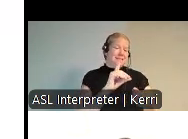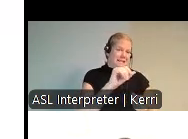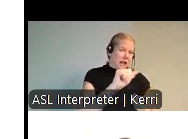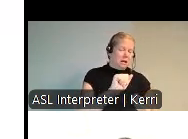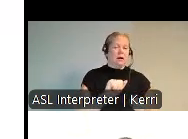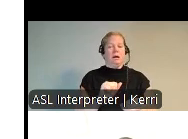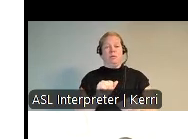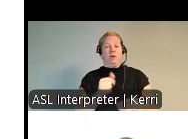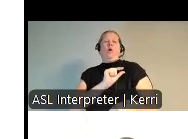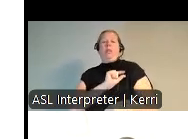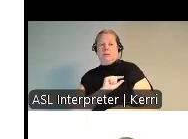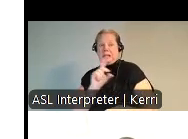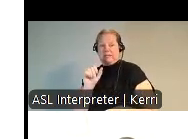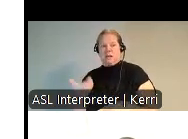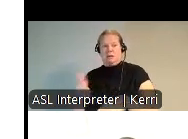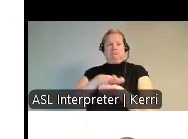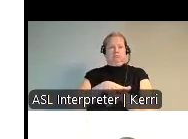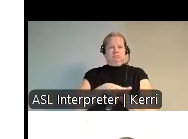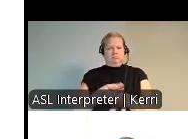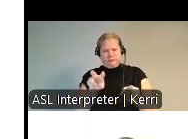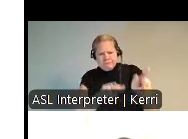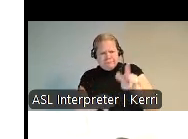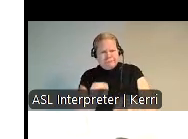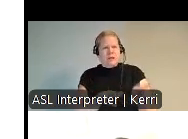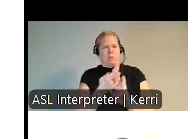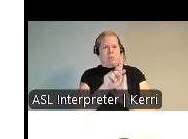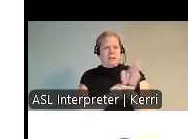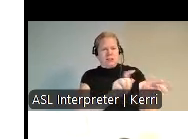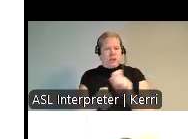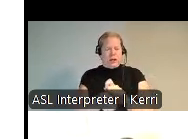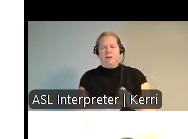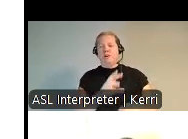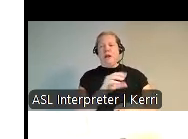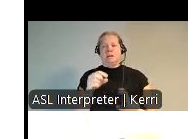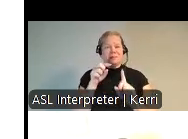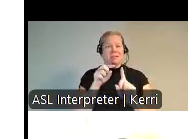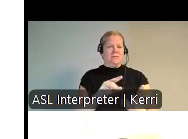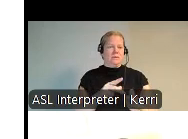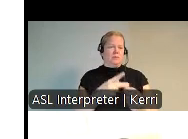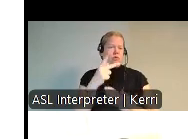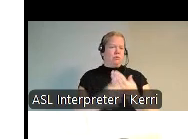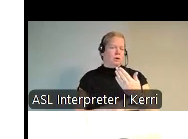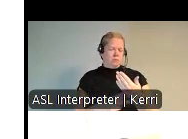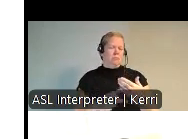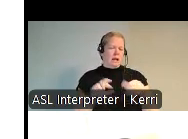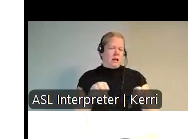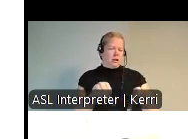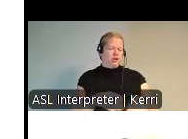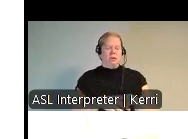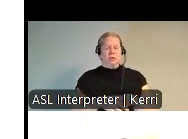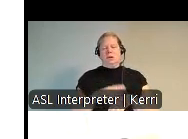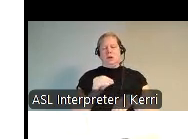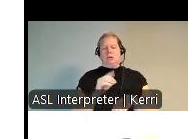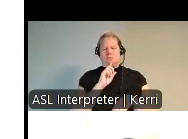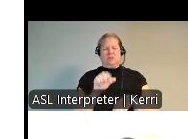support thinking about policy change, and then also very specifically programmatic action. And I'm sure there's